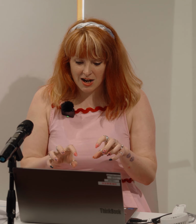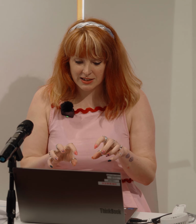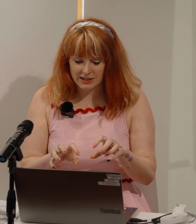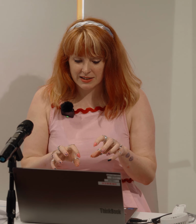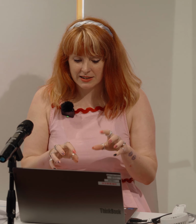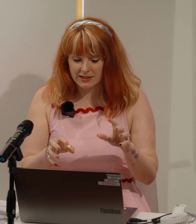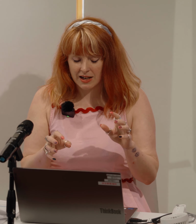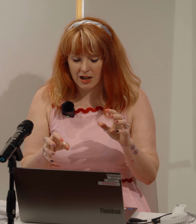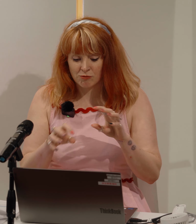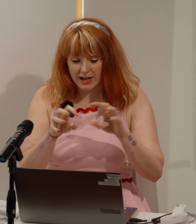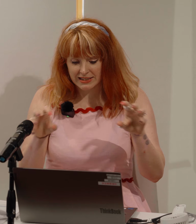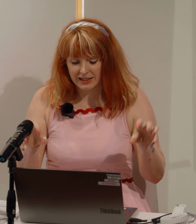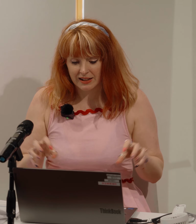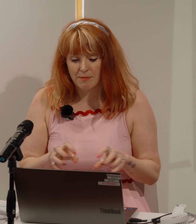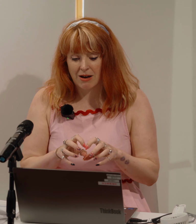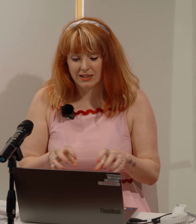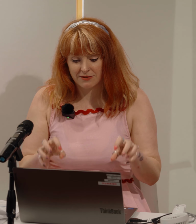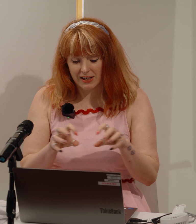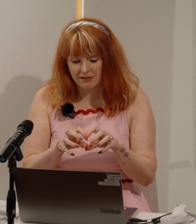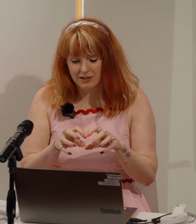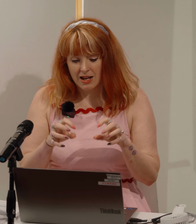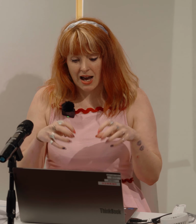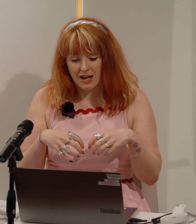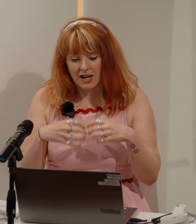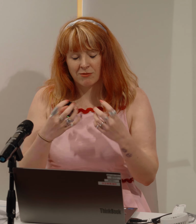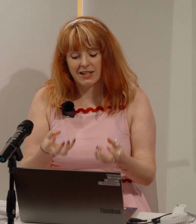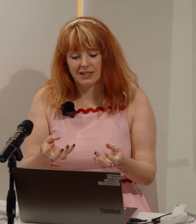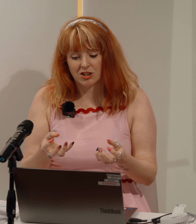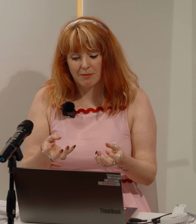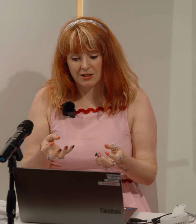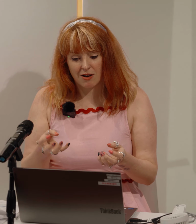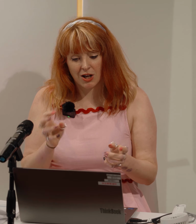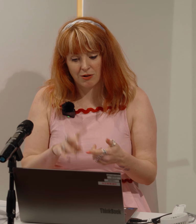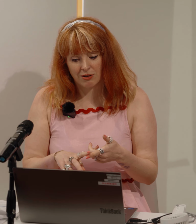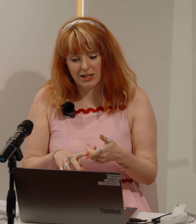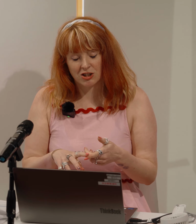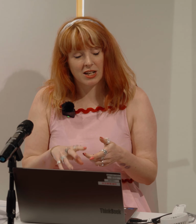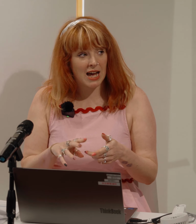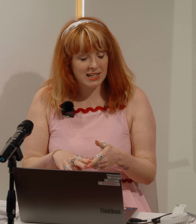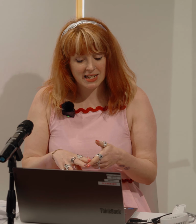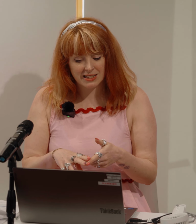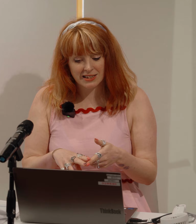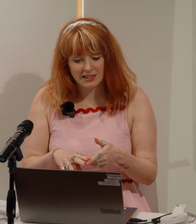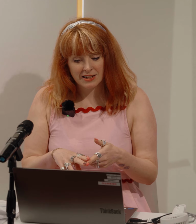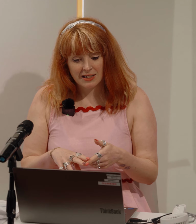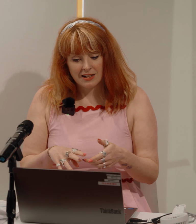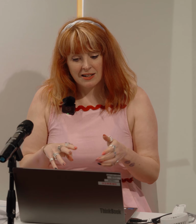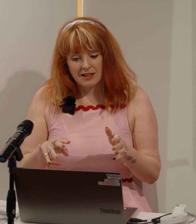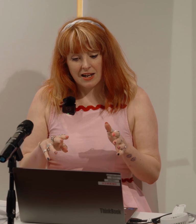and artists writing about this field, and I am writing a chapter on co-curation and